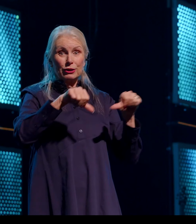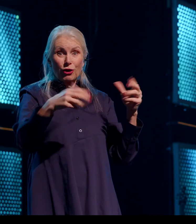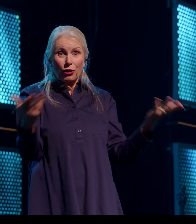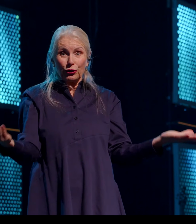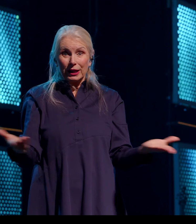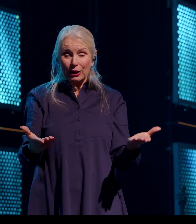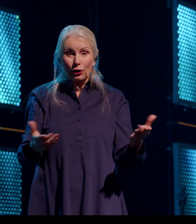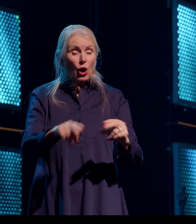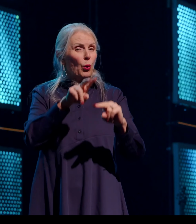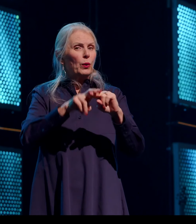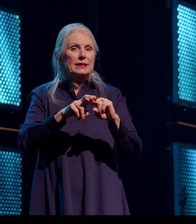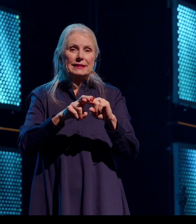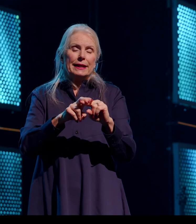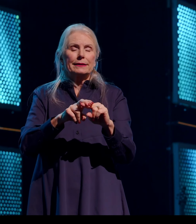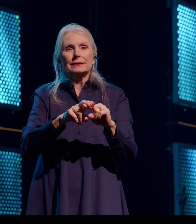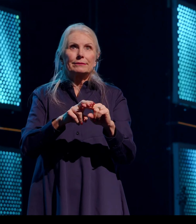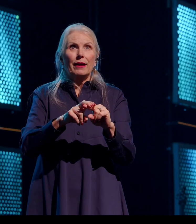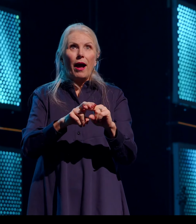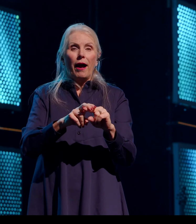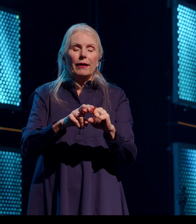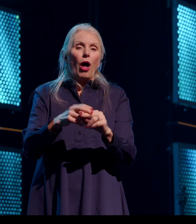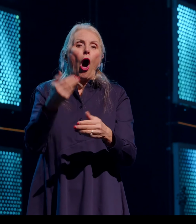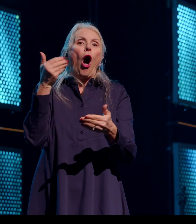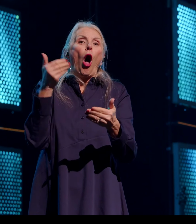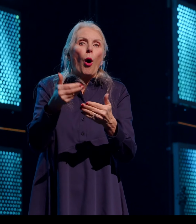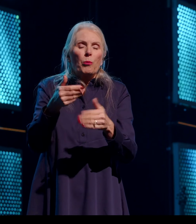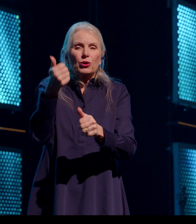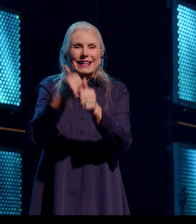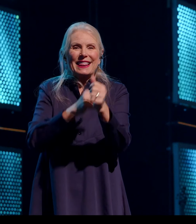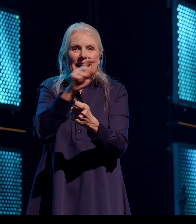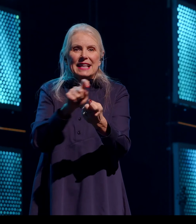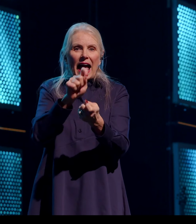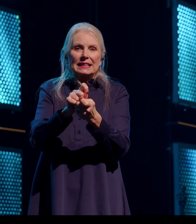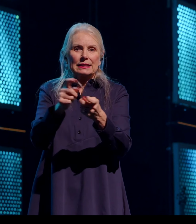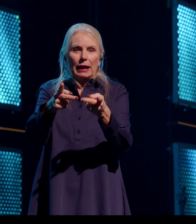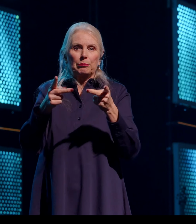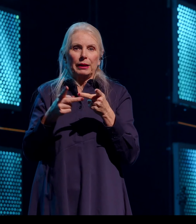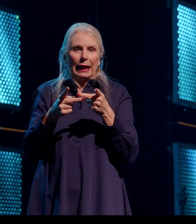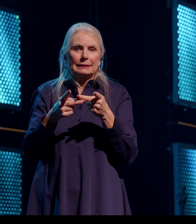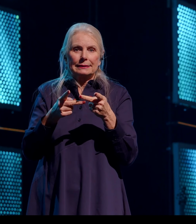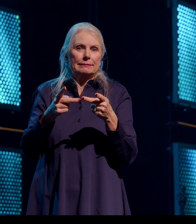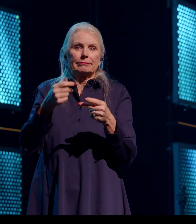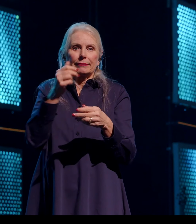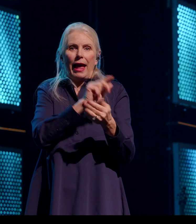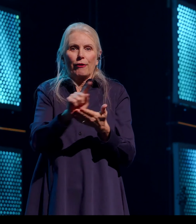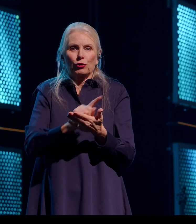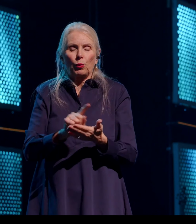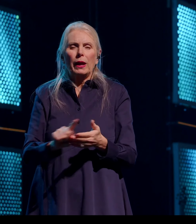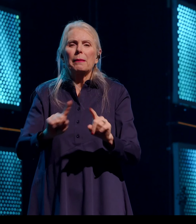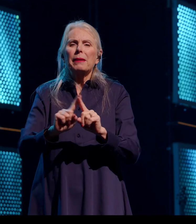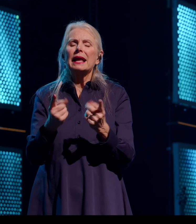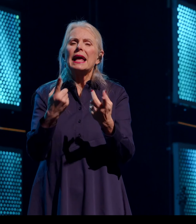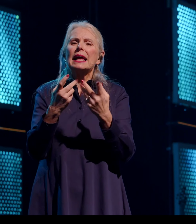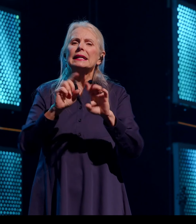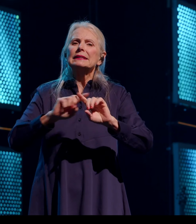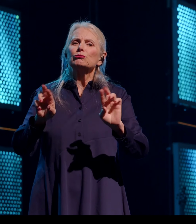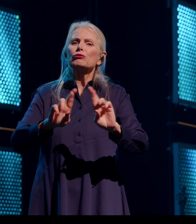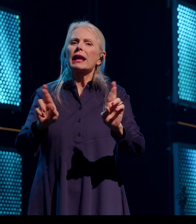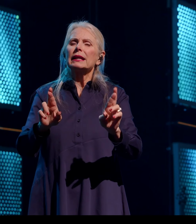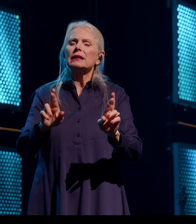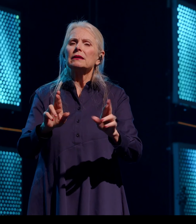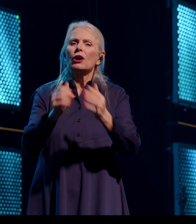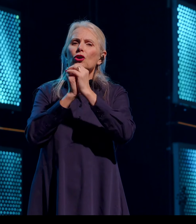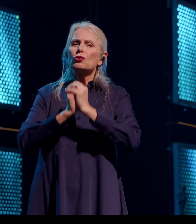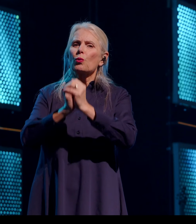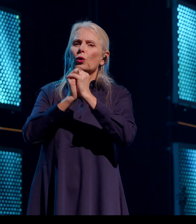We all sit pretty much in the exact same spots. To just get your heart ready to worship, not to come frantic, but to